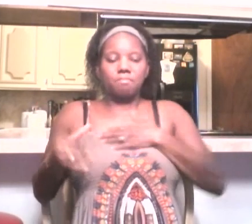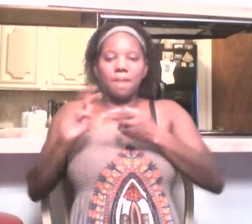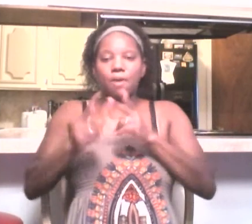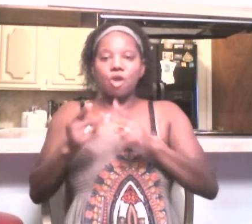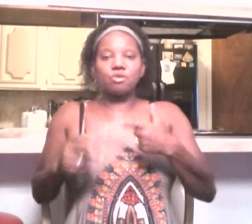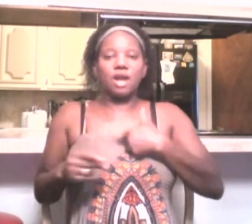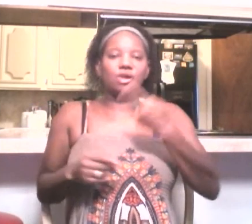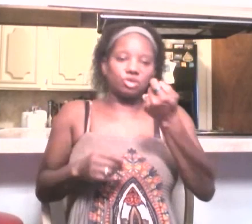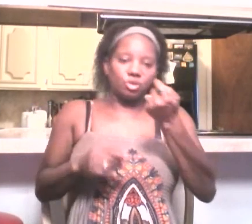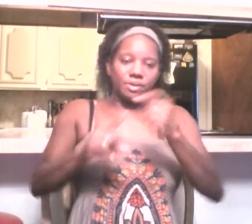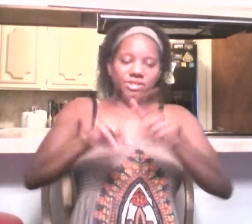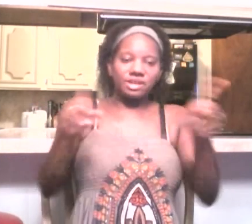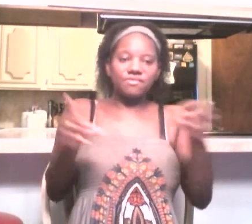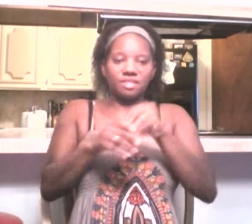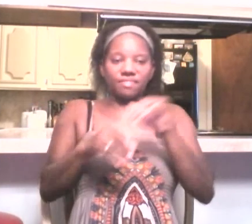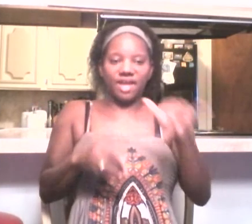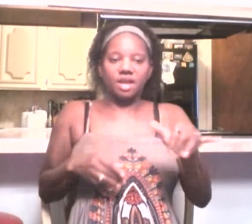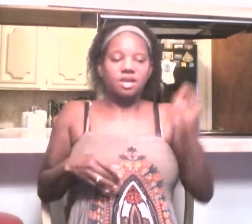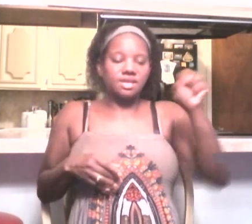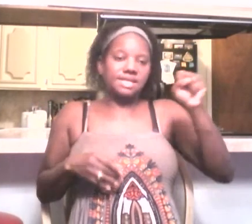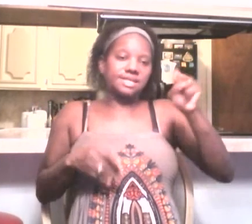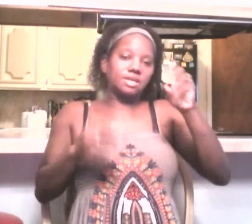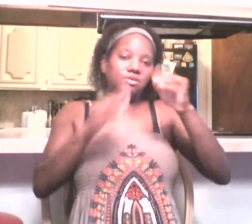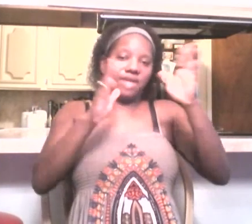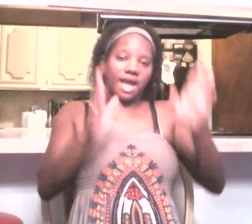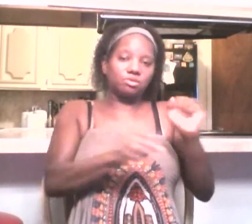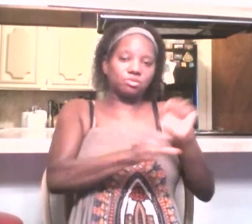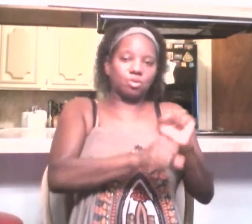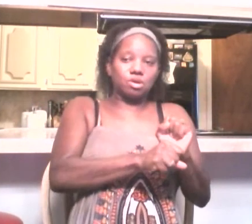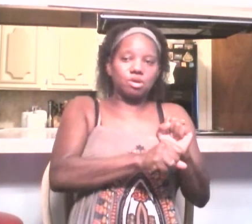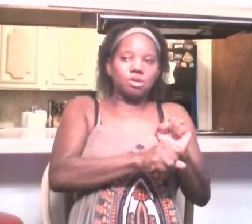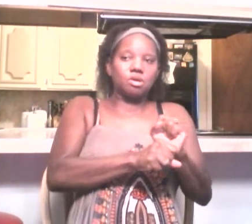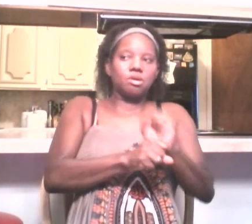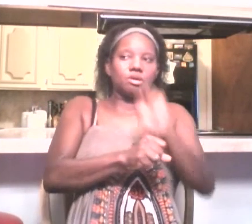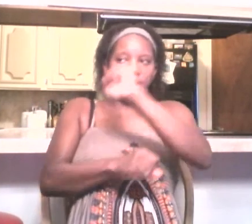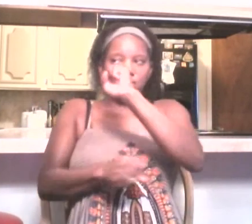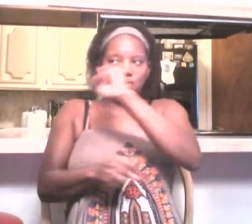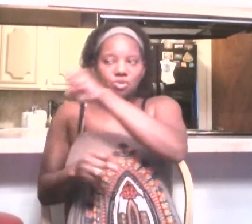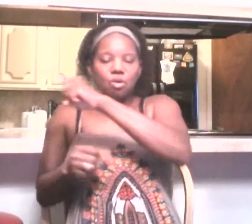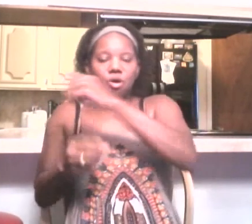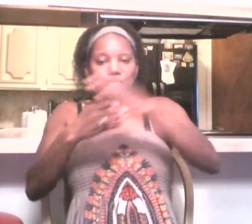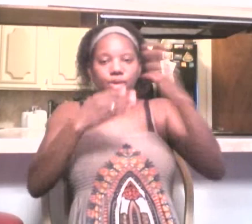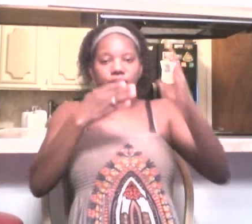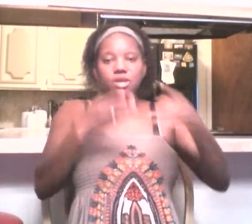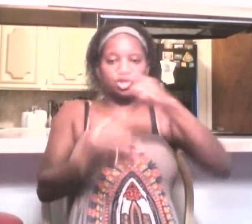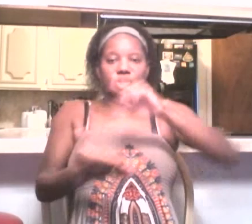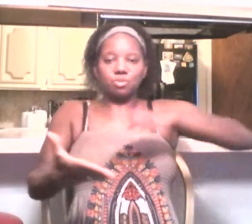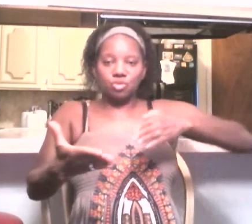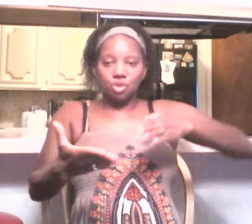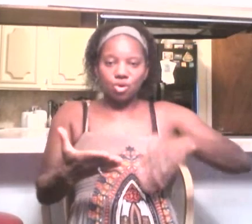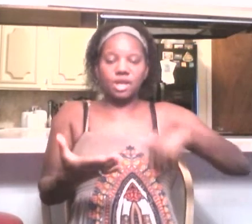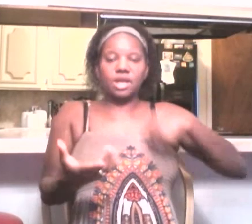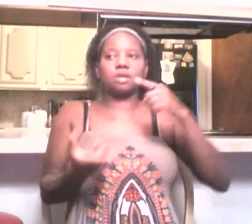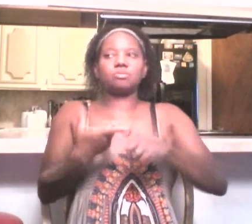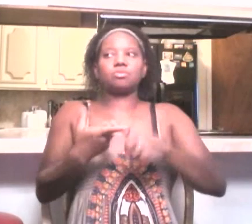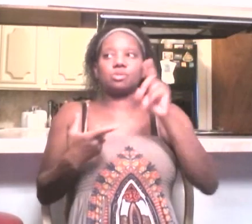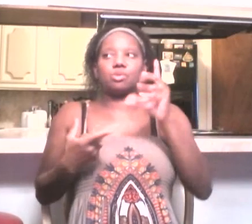My part and I are a little bit different than that. Yes, I do the housework. Yes, she, on the weekends she would do the cooking, she would